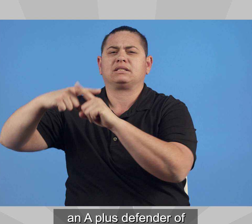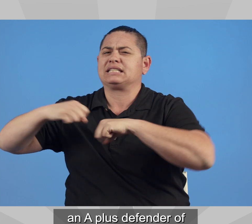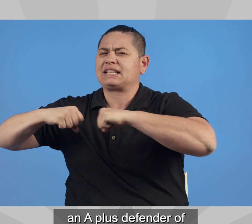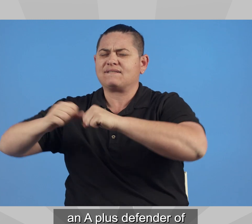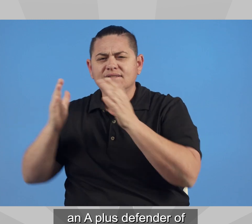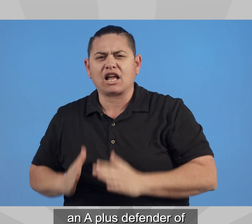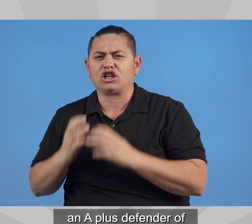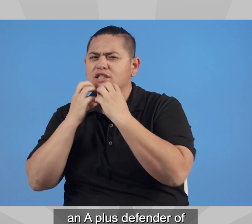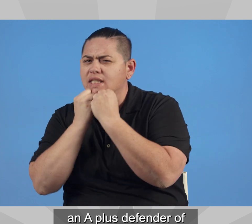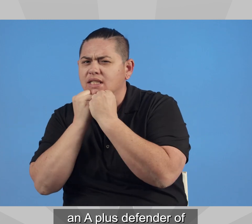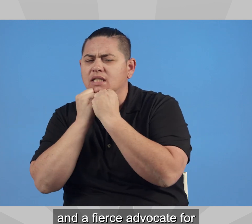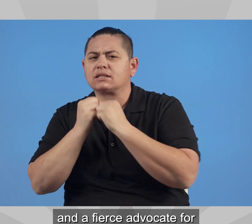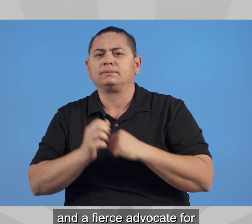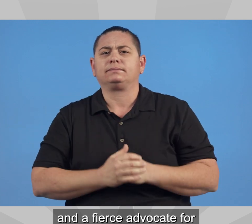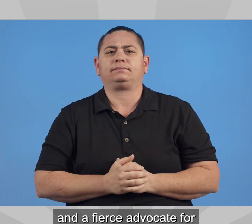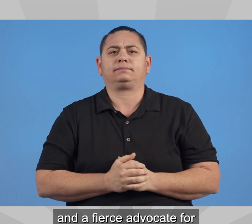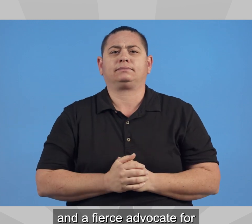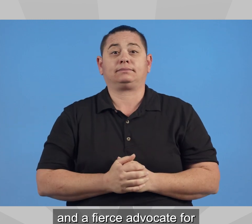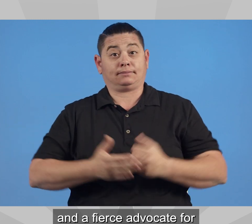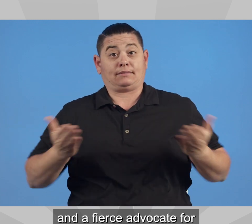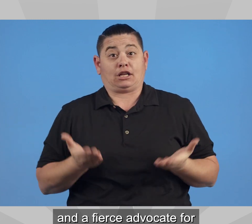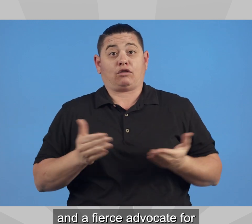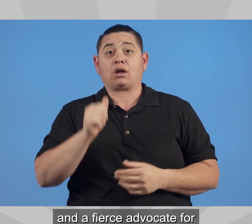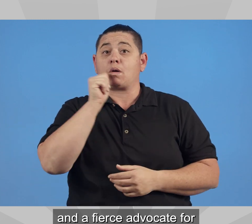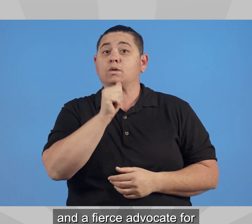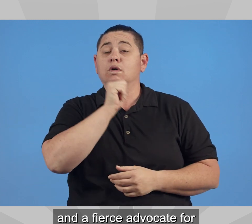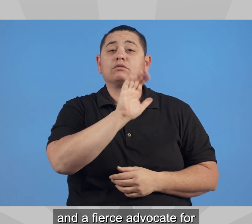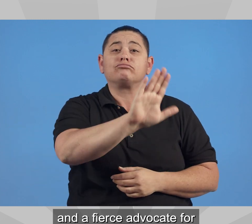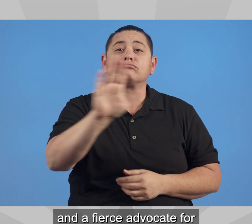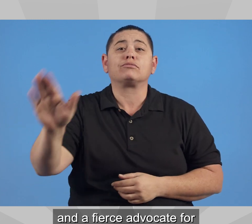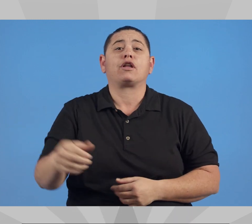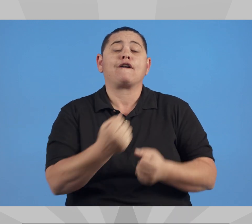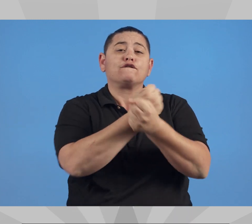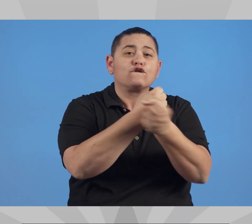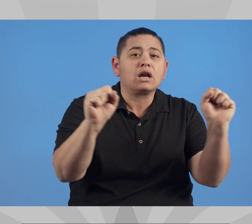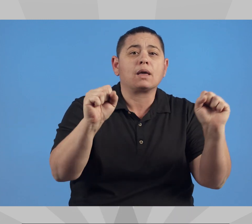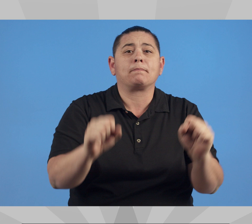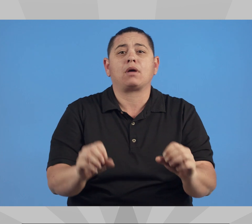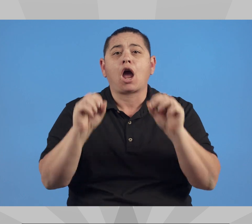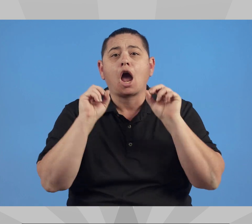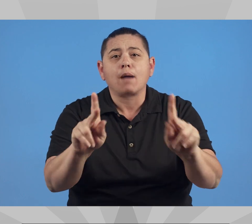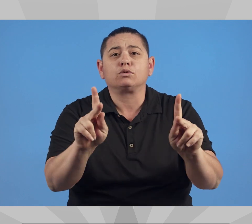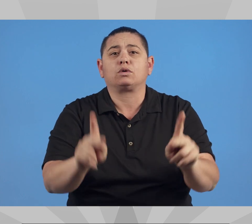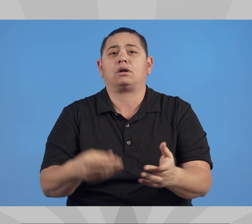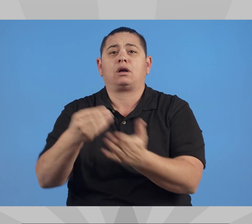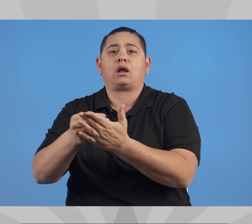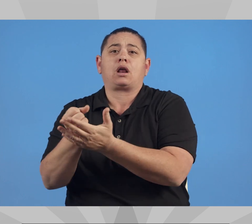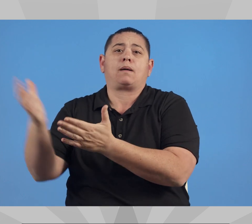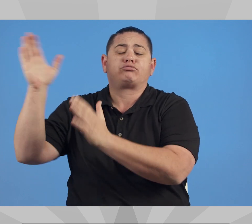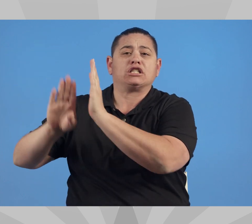Second Amendment, and a fierce advocate for the freedom, opportunity, and prosperity that exists